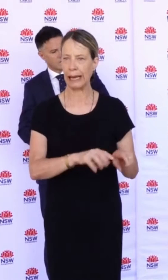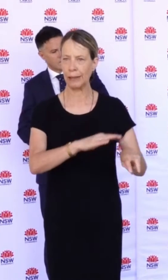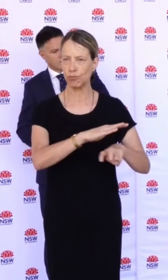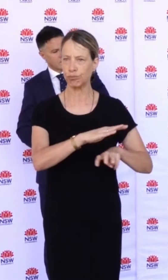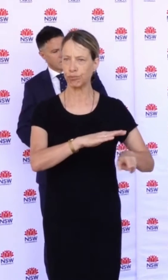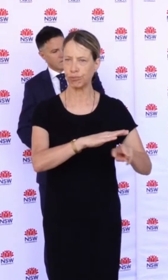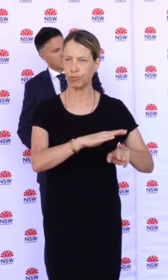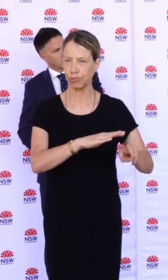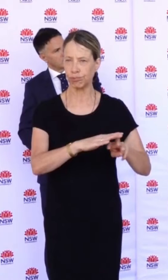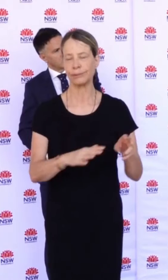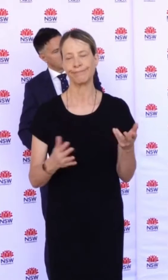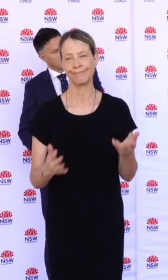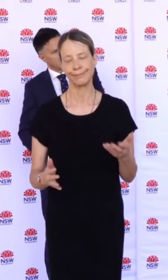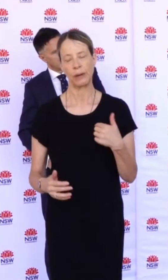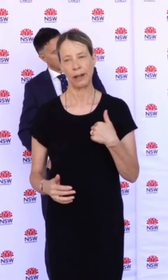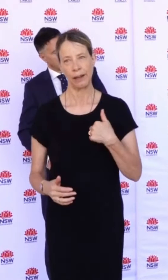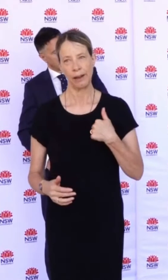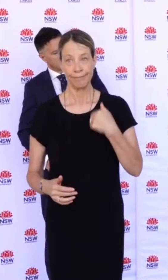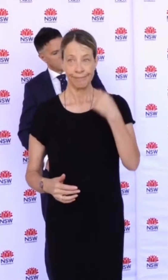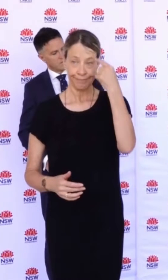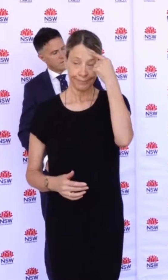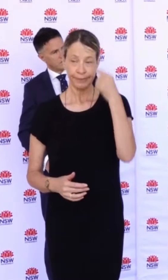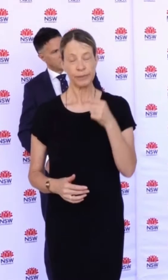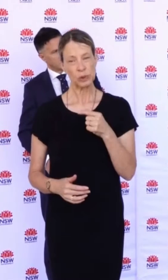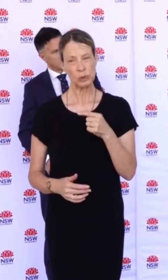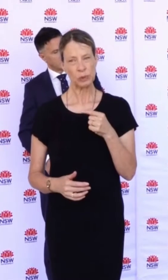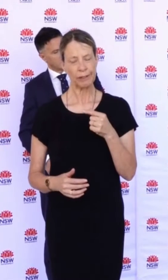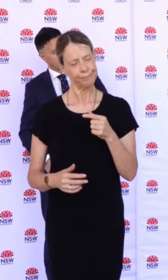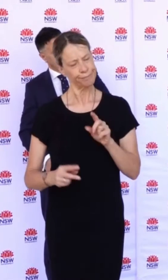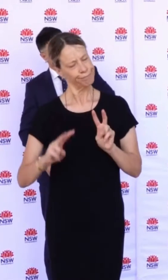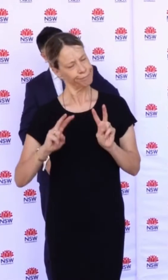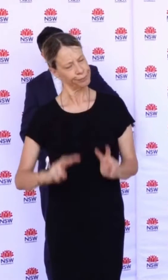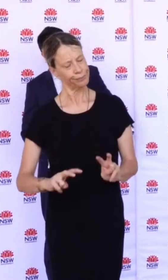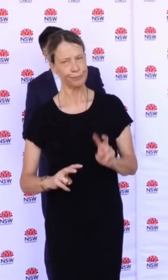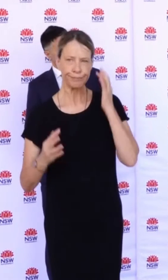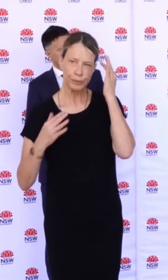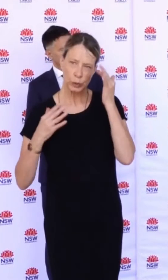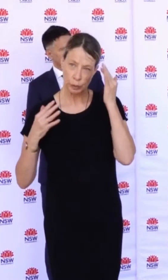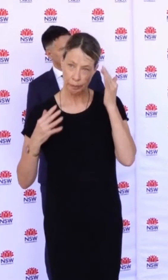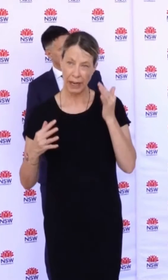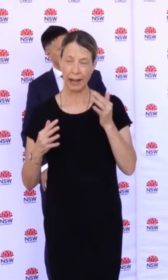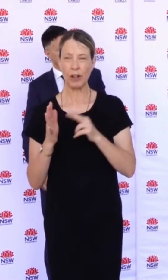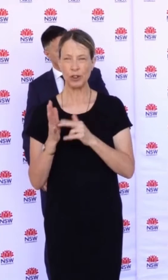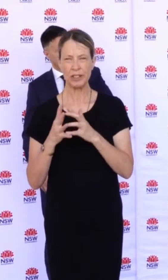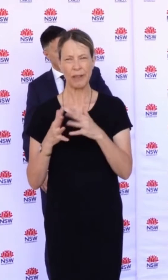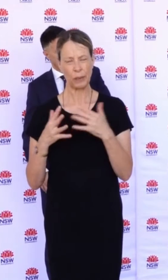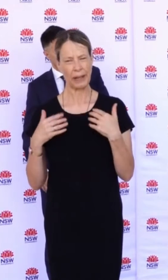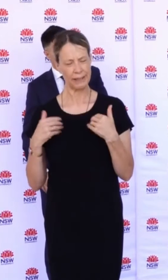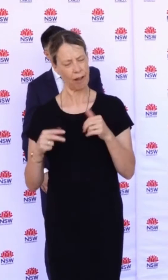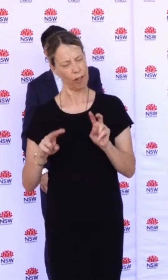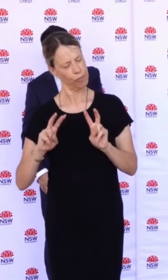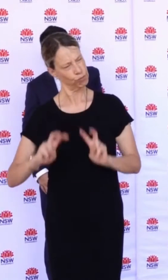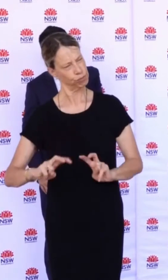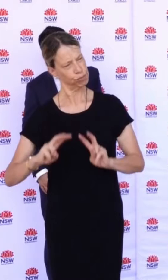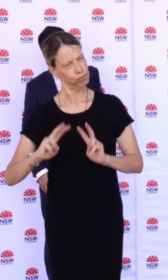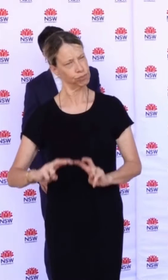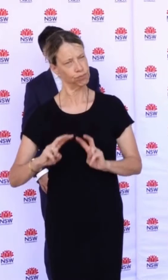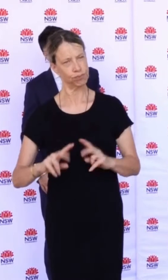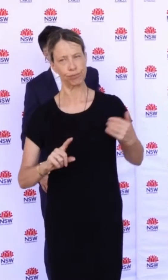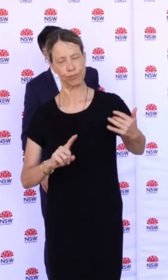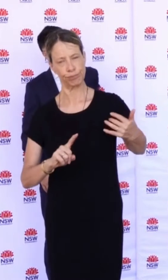want to emphasise that this has been looked at very closely by the New South Wales Public Health team over the